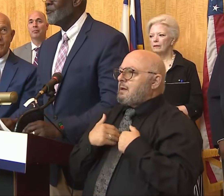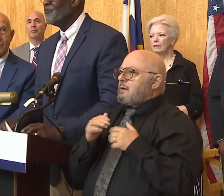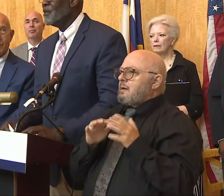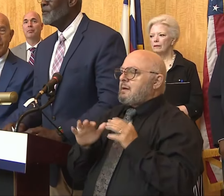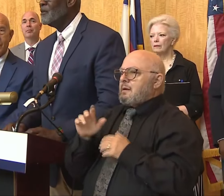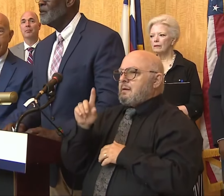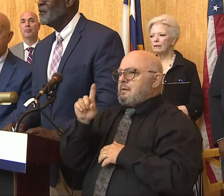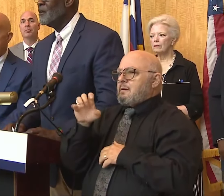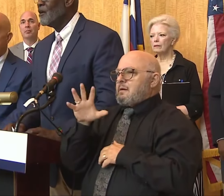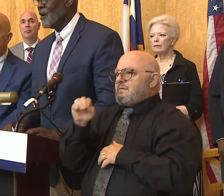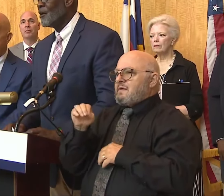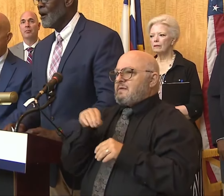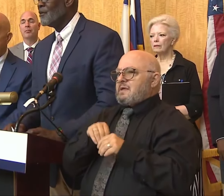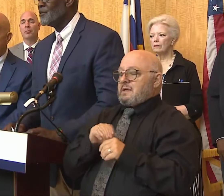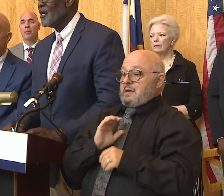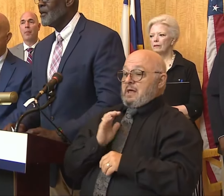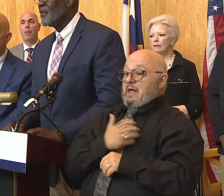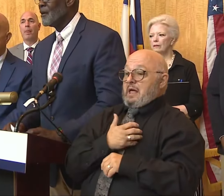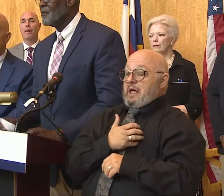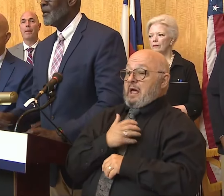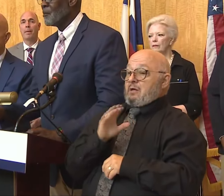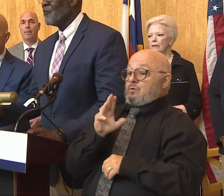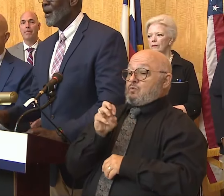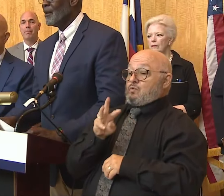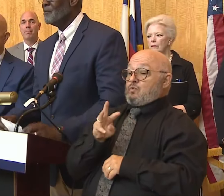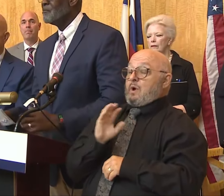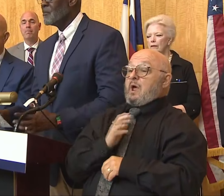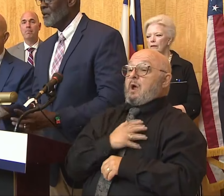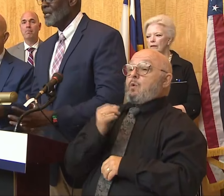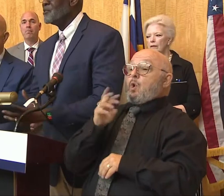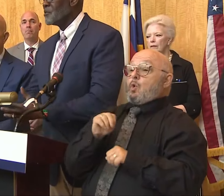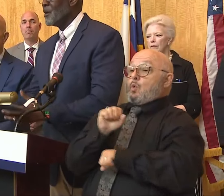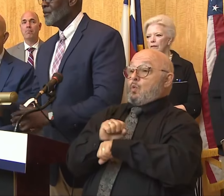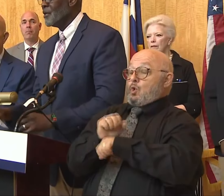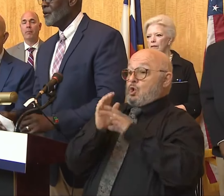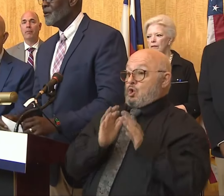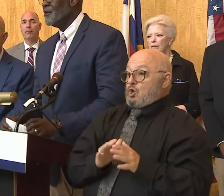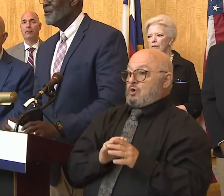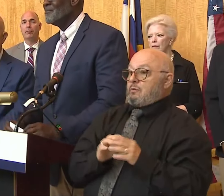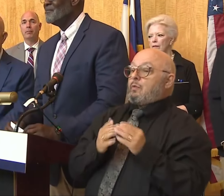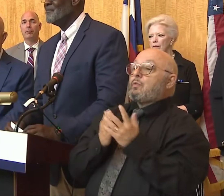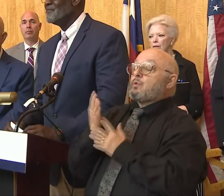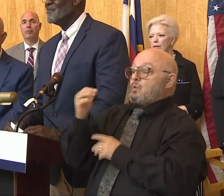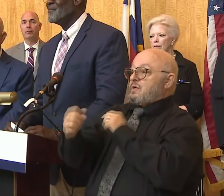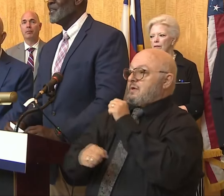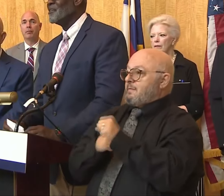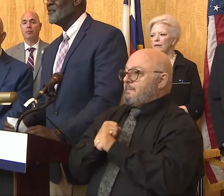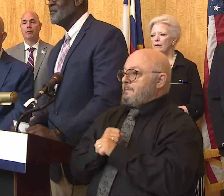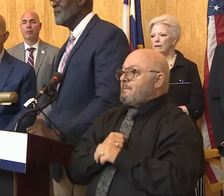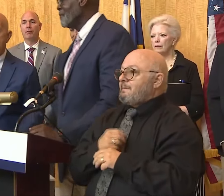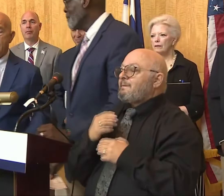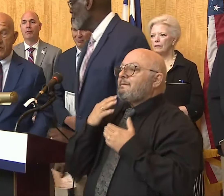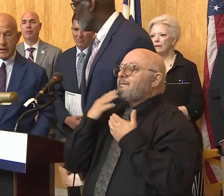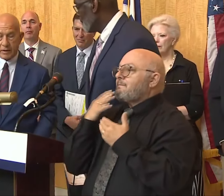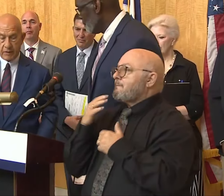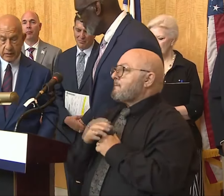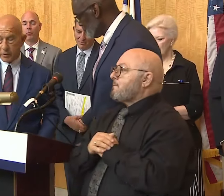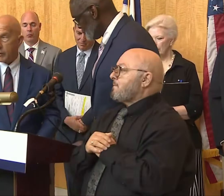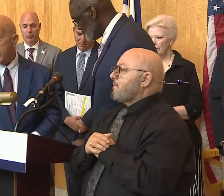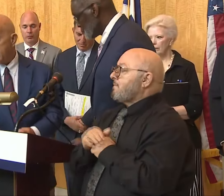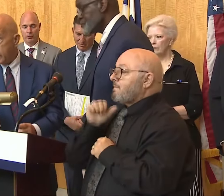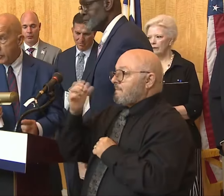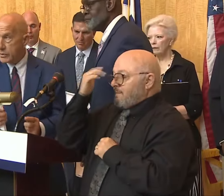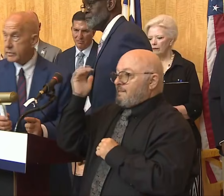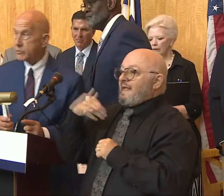We have about a good 150 on ours, yeah, that are providing collections throughout the year. Thank you. And don't forget, they've got